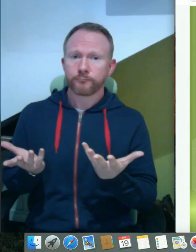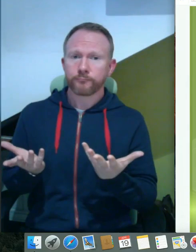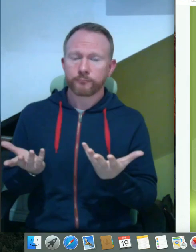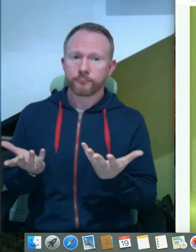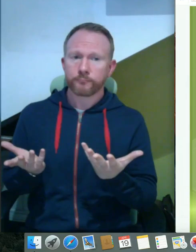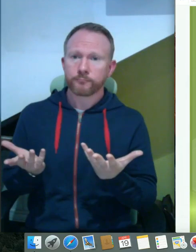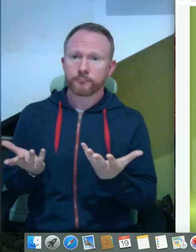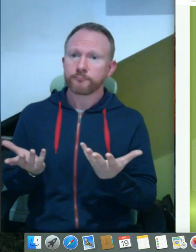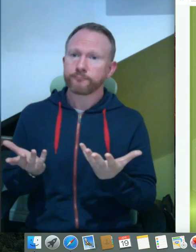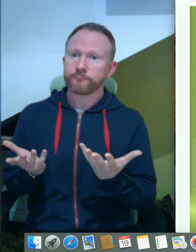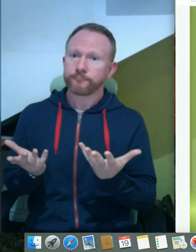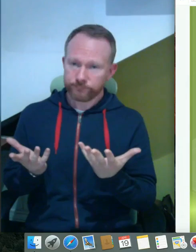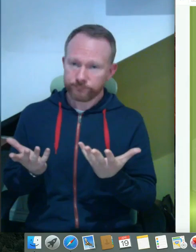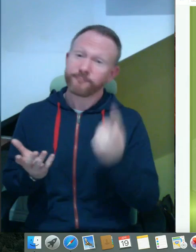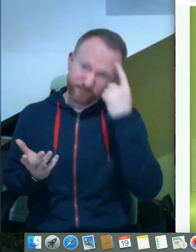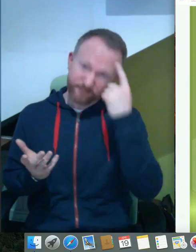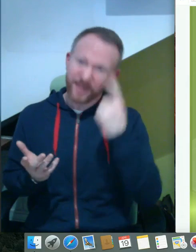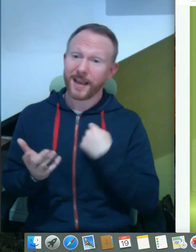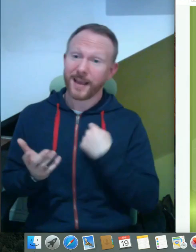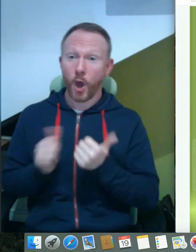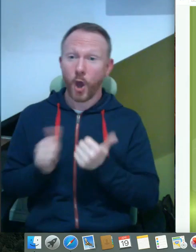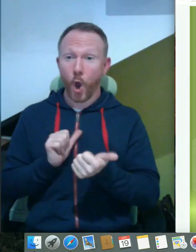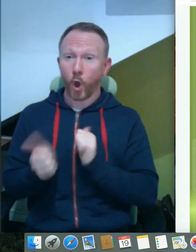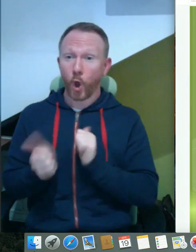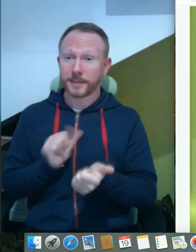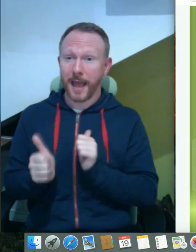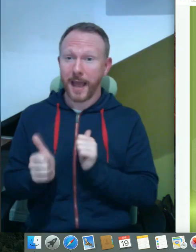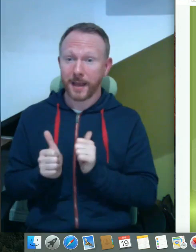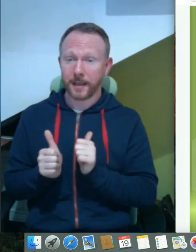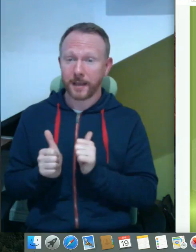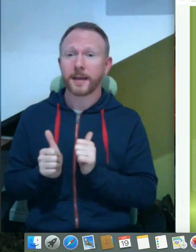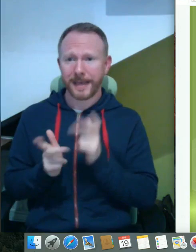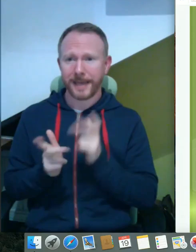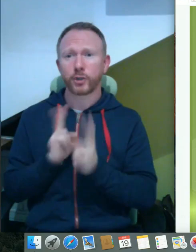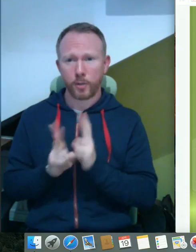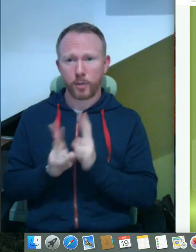more use of consecutive interpreting, because